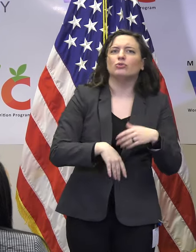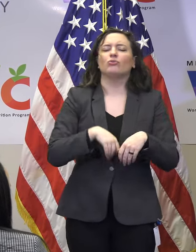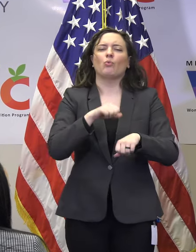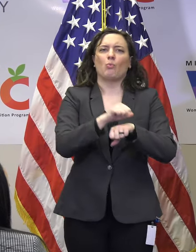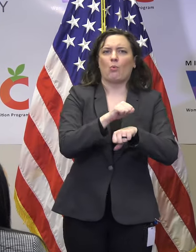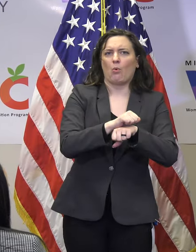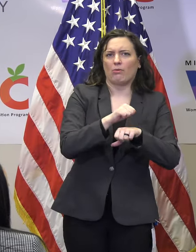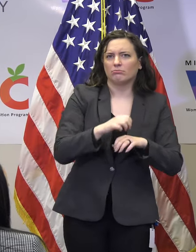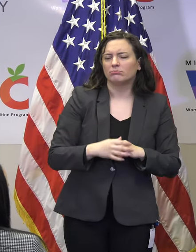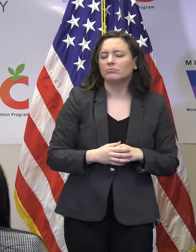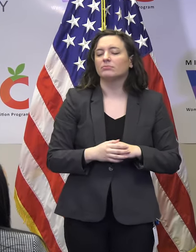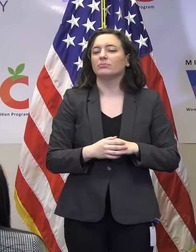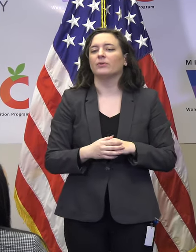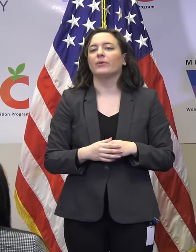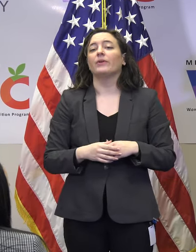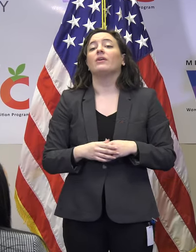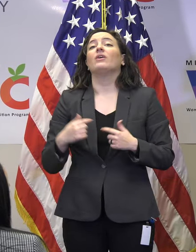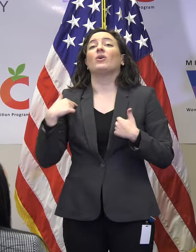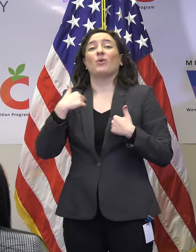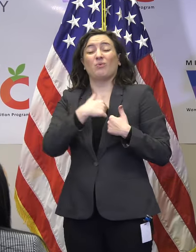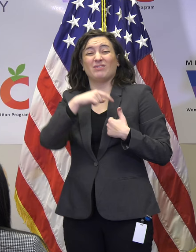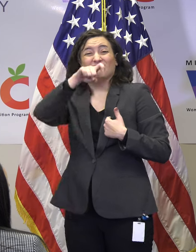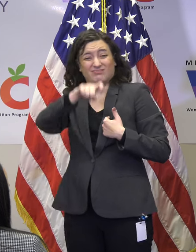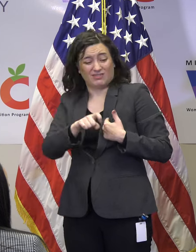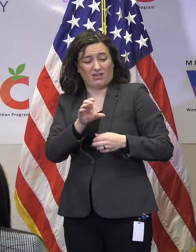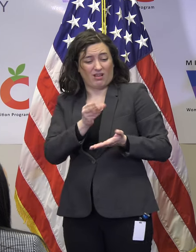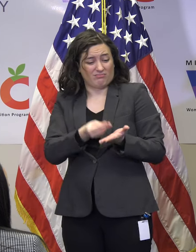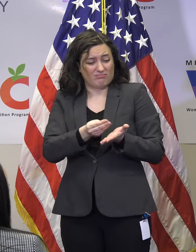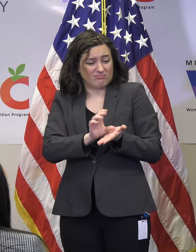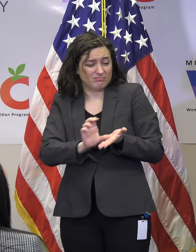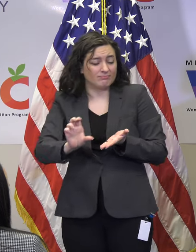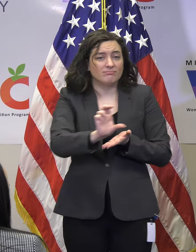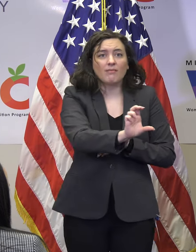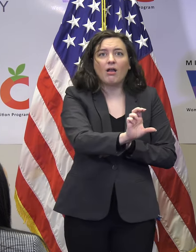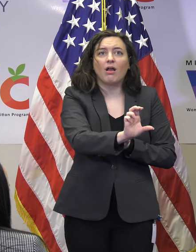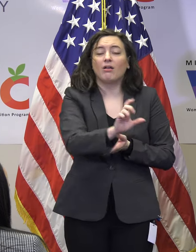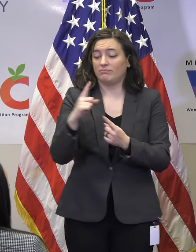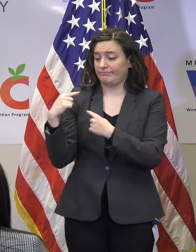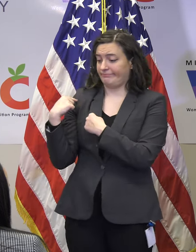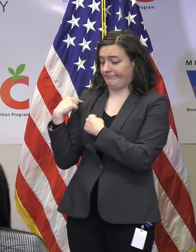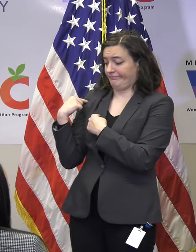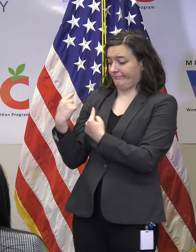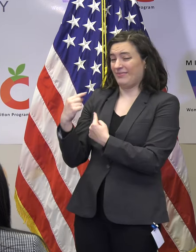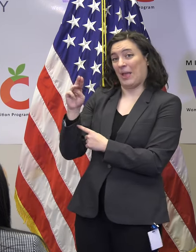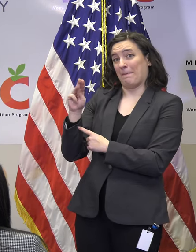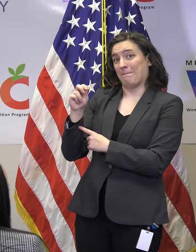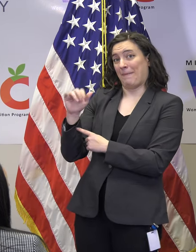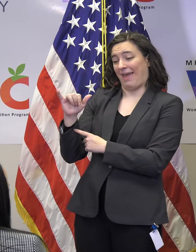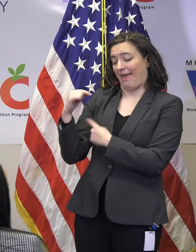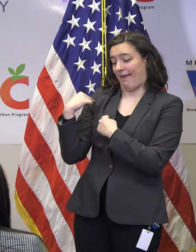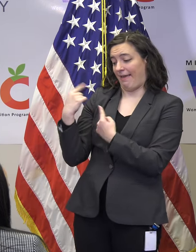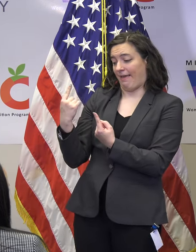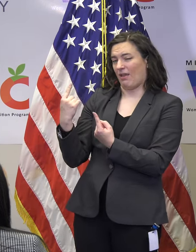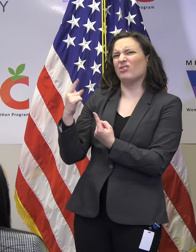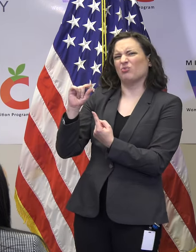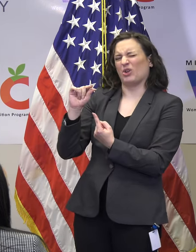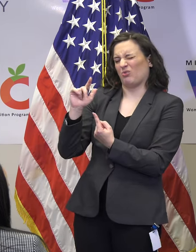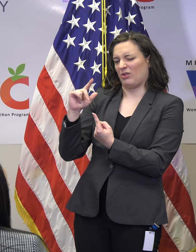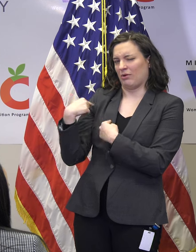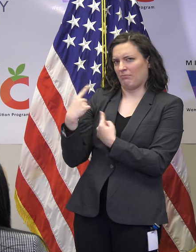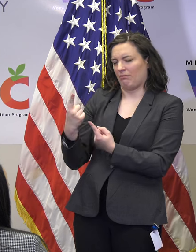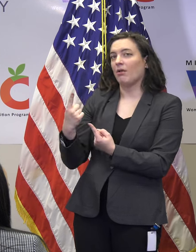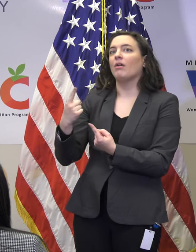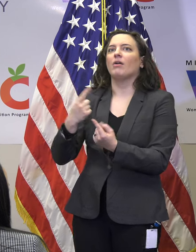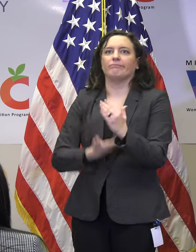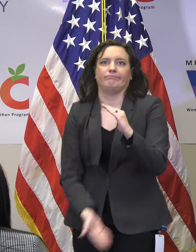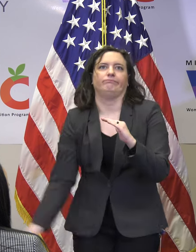nearly 7% increase in the number of WIC participants at our clinics since just May of 2023. In early